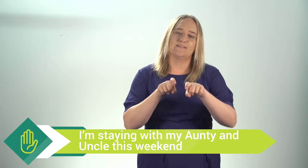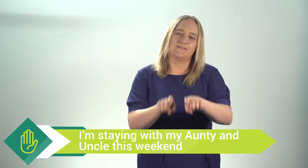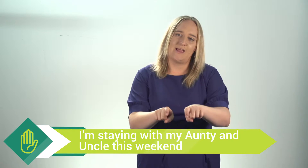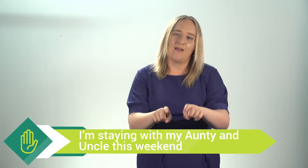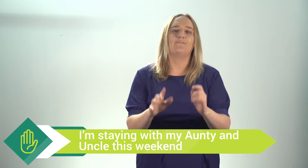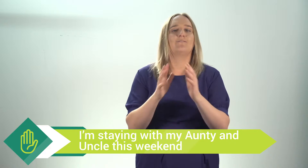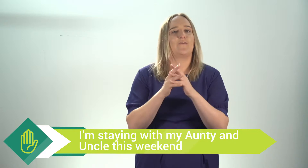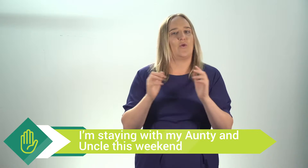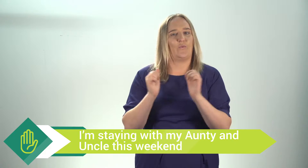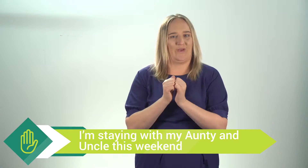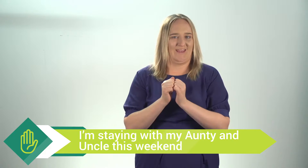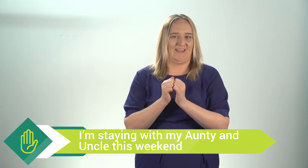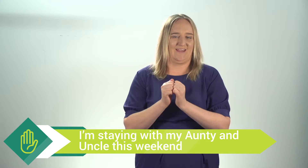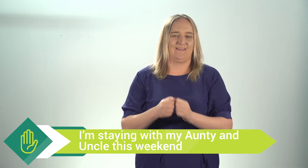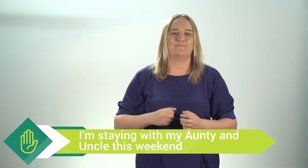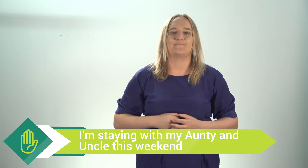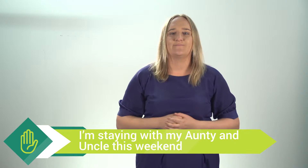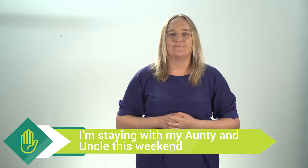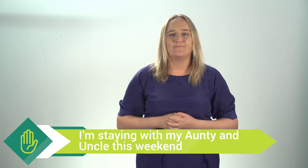I'm staying with my auntie and uncle this weekend.